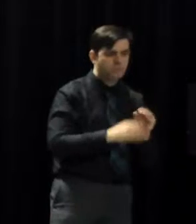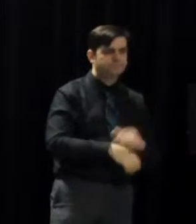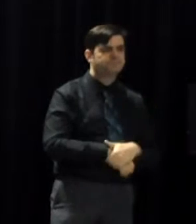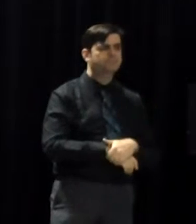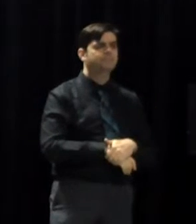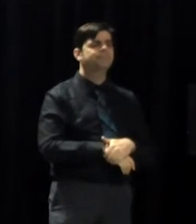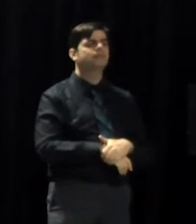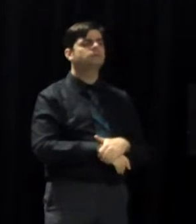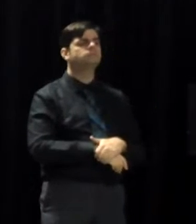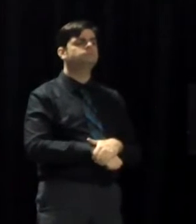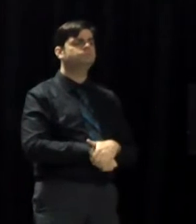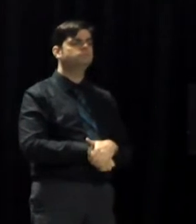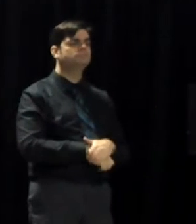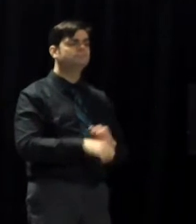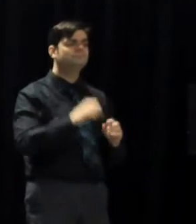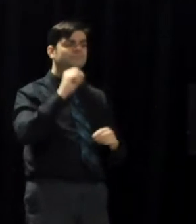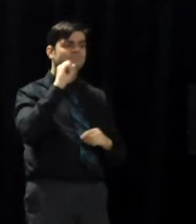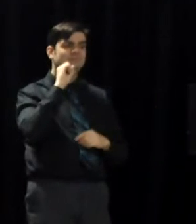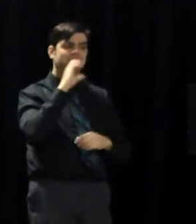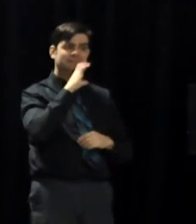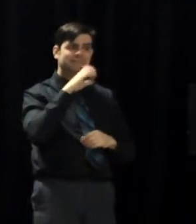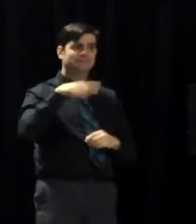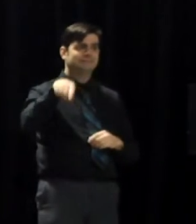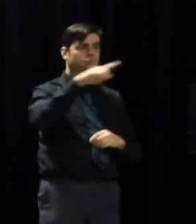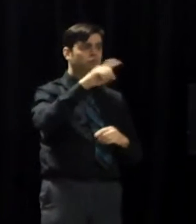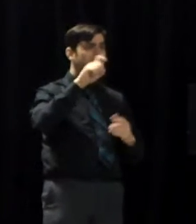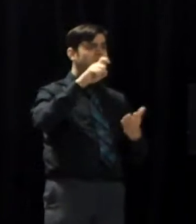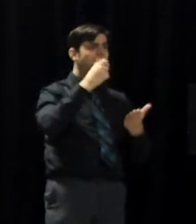have a challenge, you need help, please contact